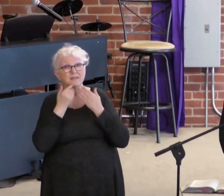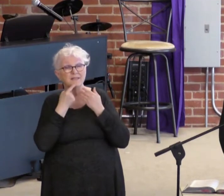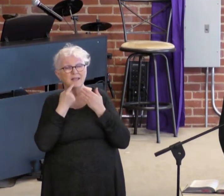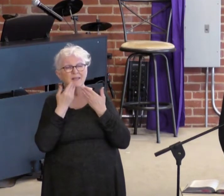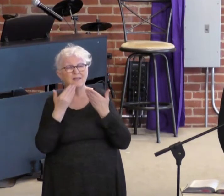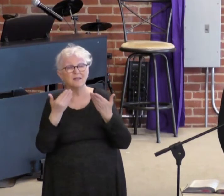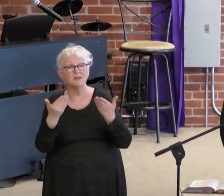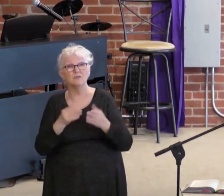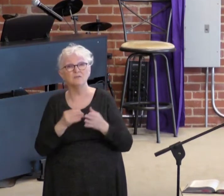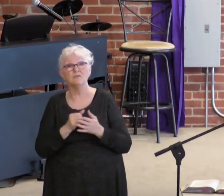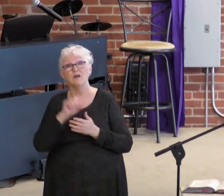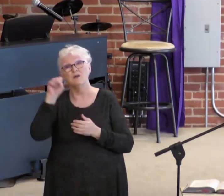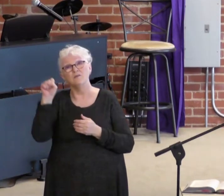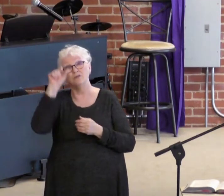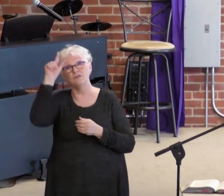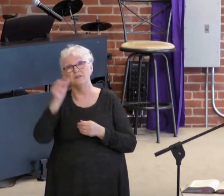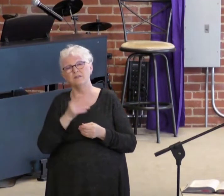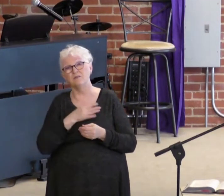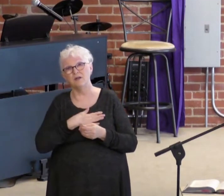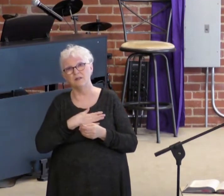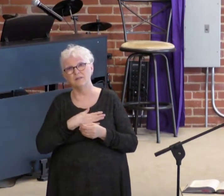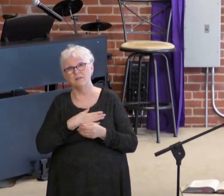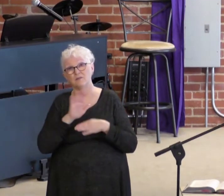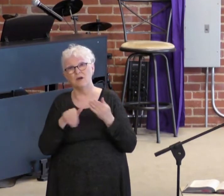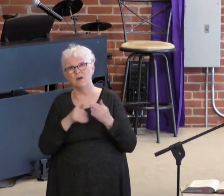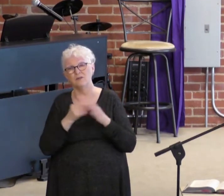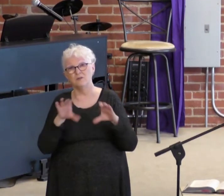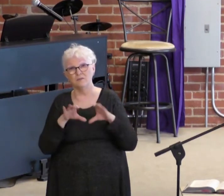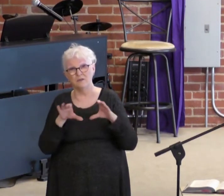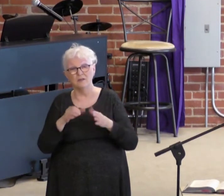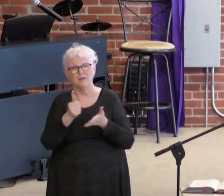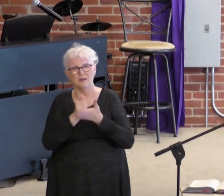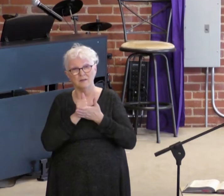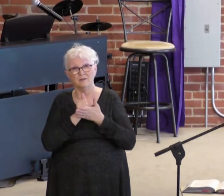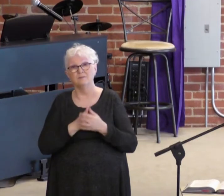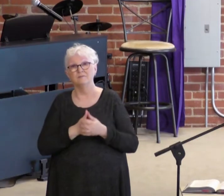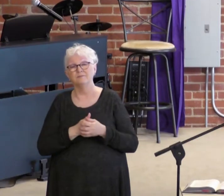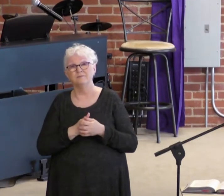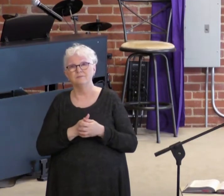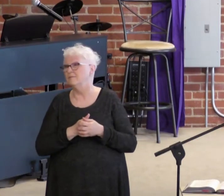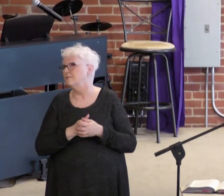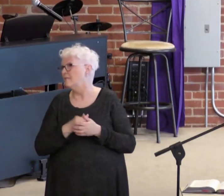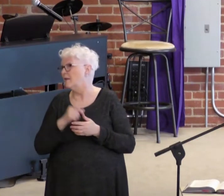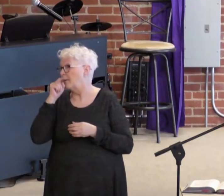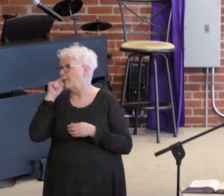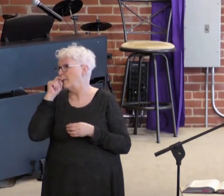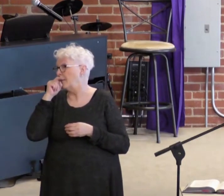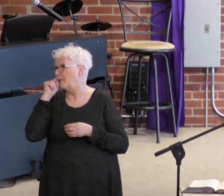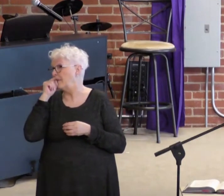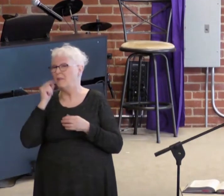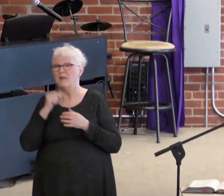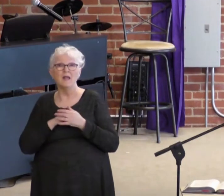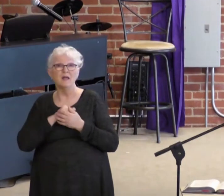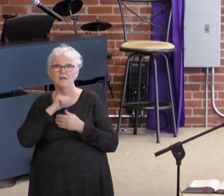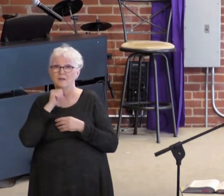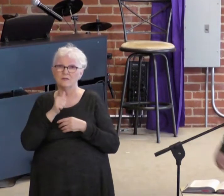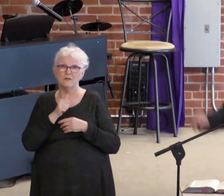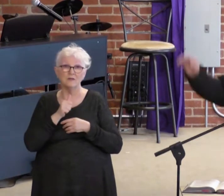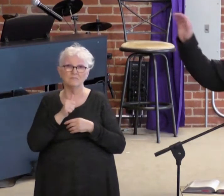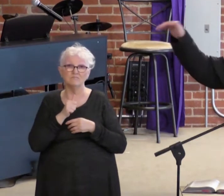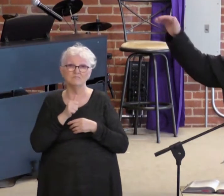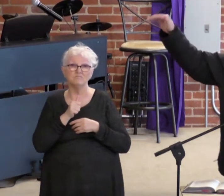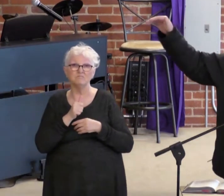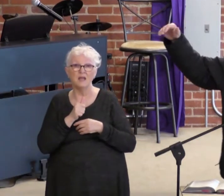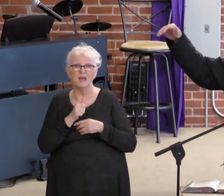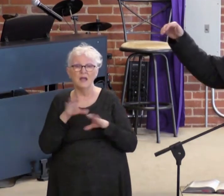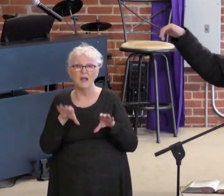of Grace for what you all have done to help me." He said, "I couldn't have gotten there." Do you remember Tim, Steve? We remember him.